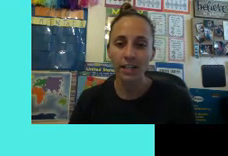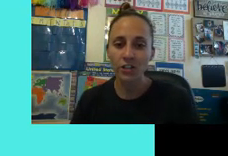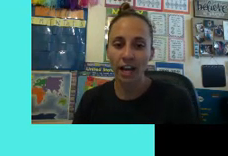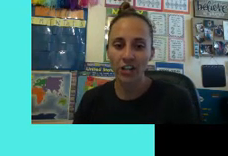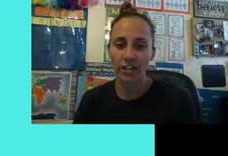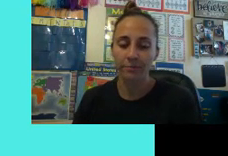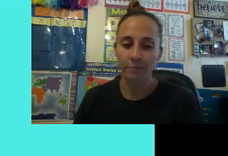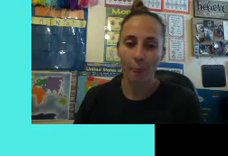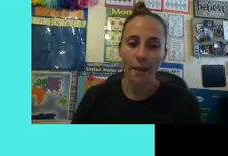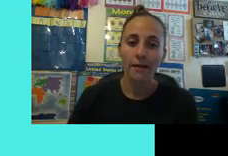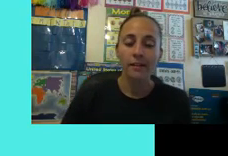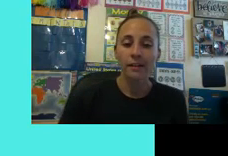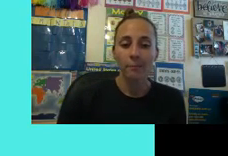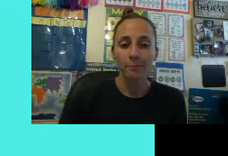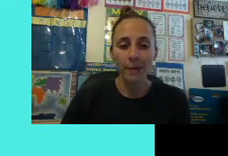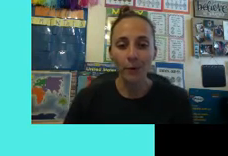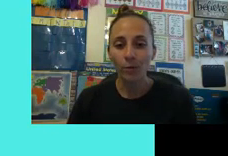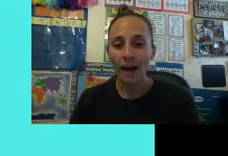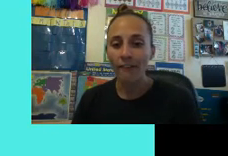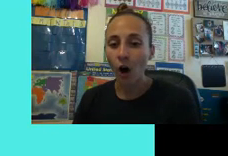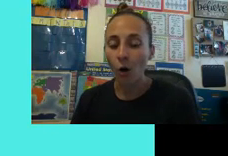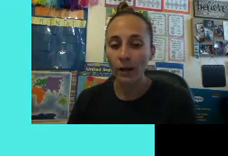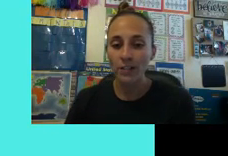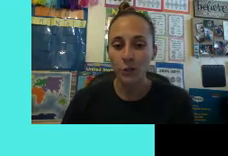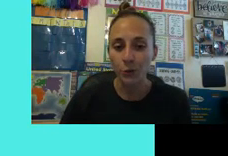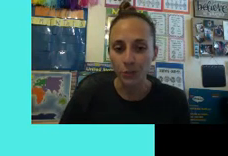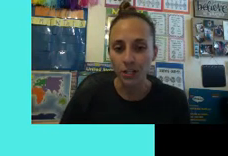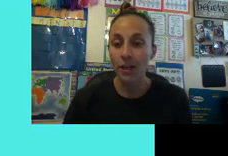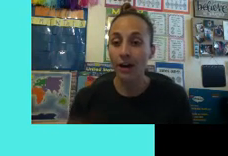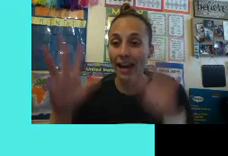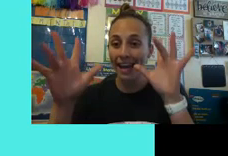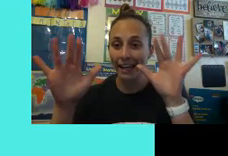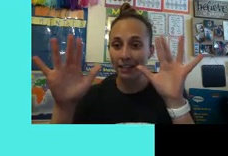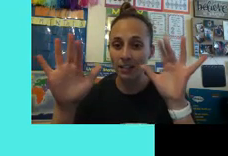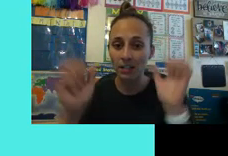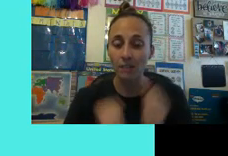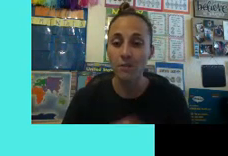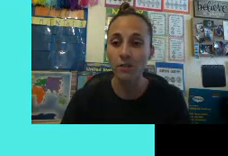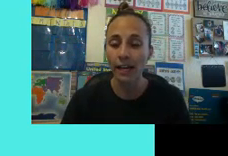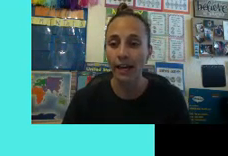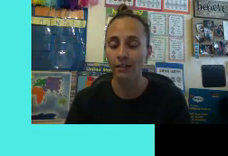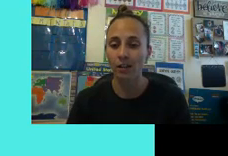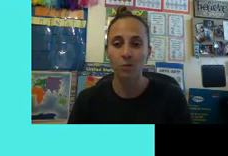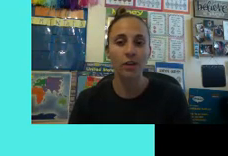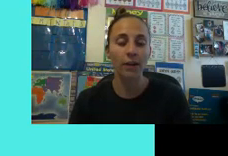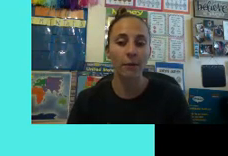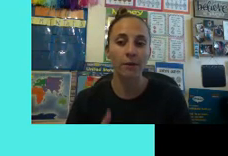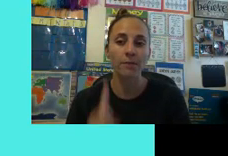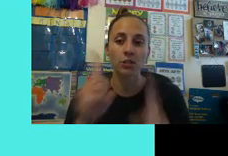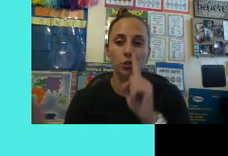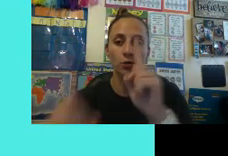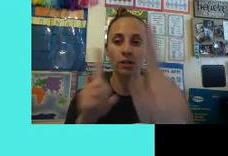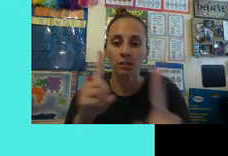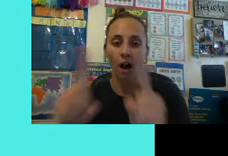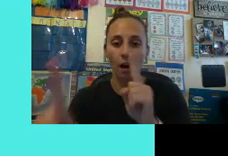The introduction. People have always used their hands to communicate. Communicate, remember,